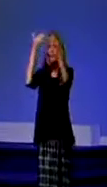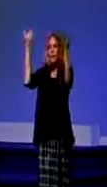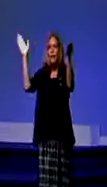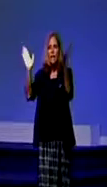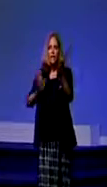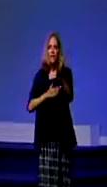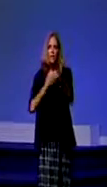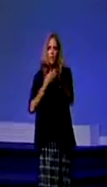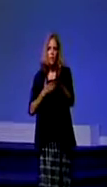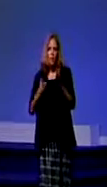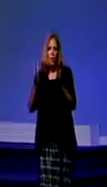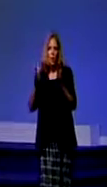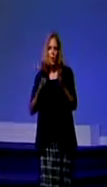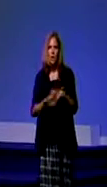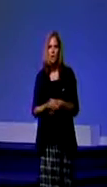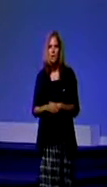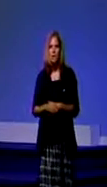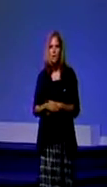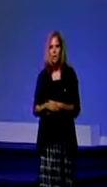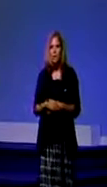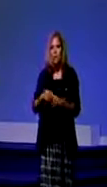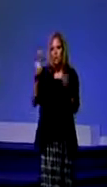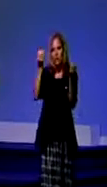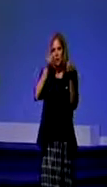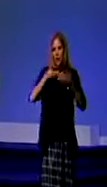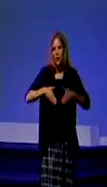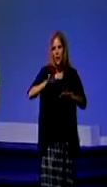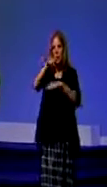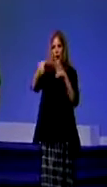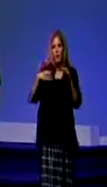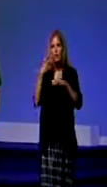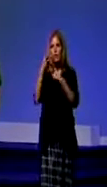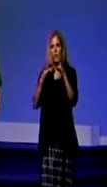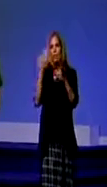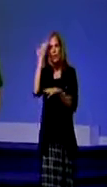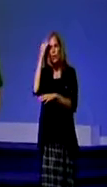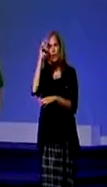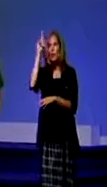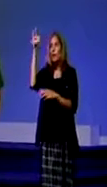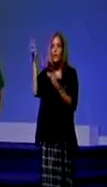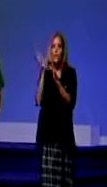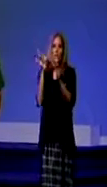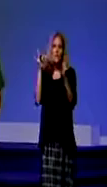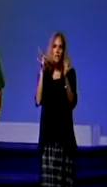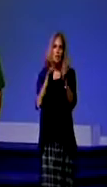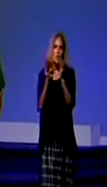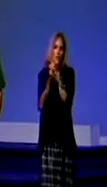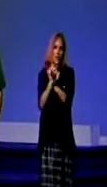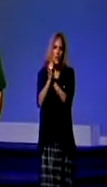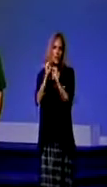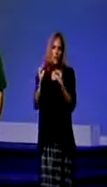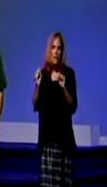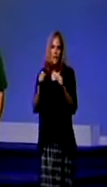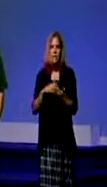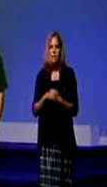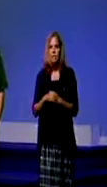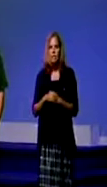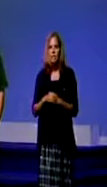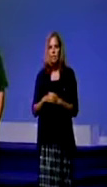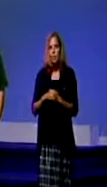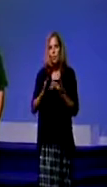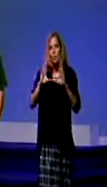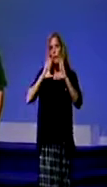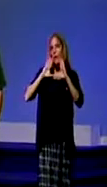in heaven's song to let all the world know that Jesus